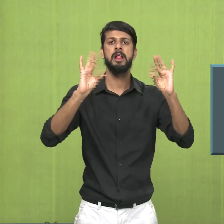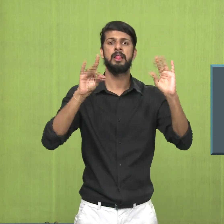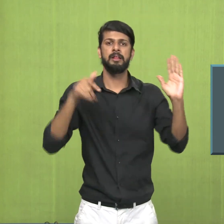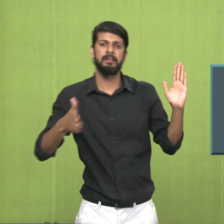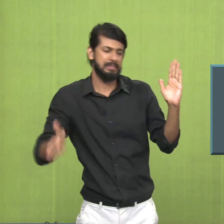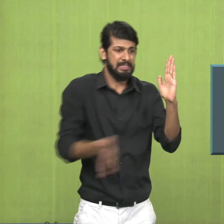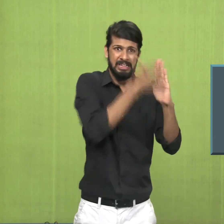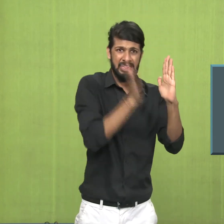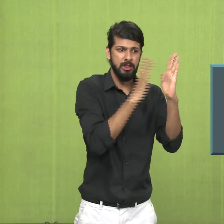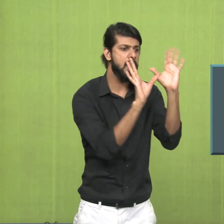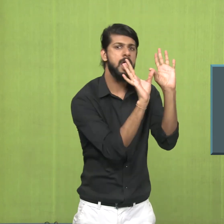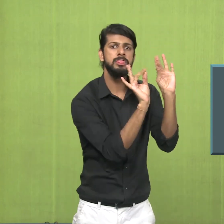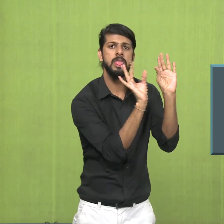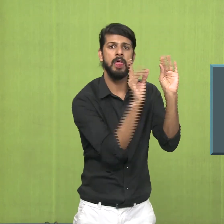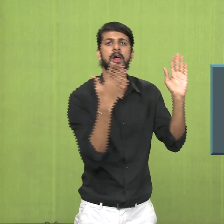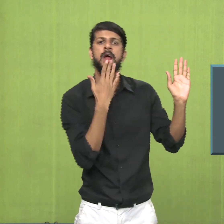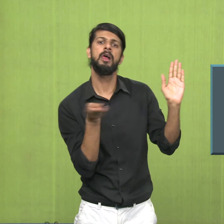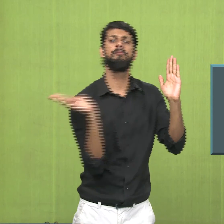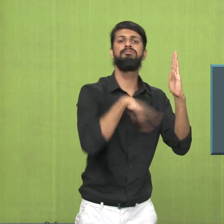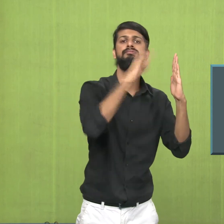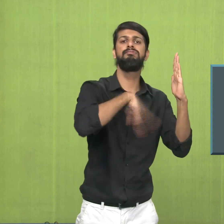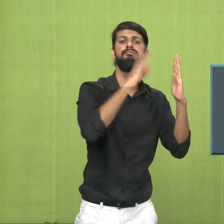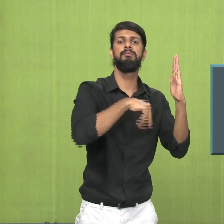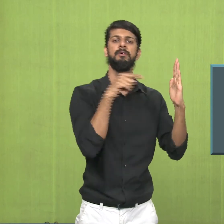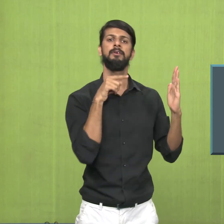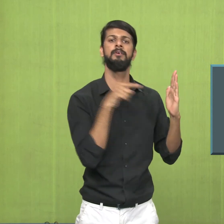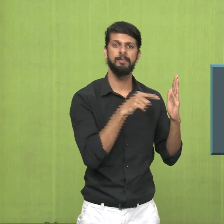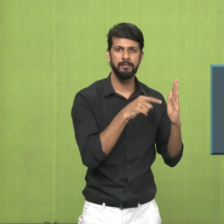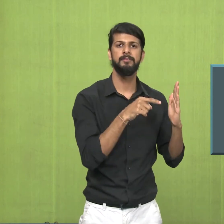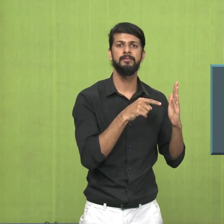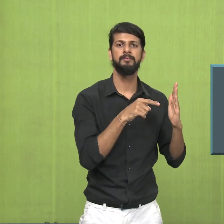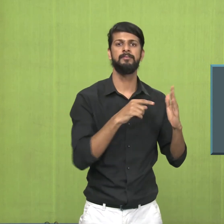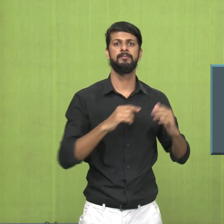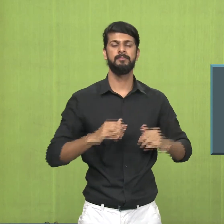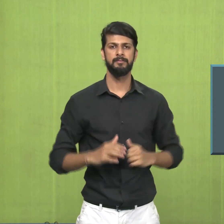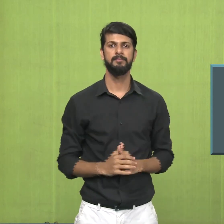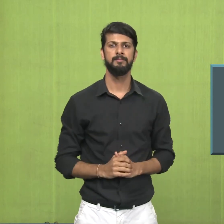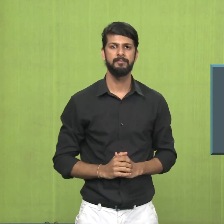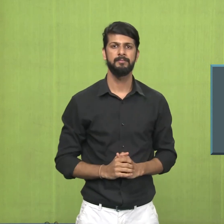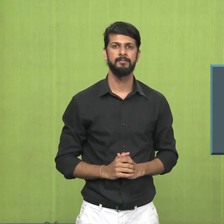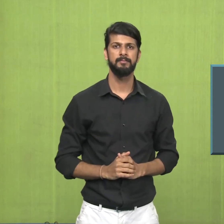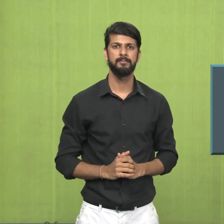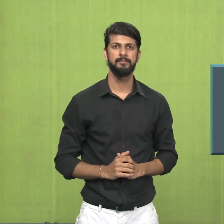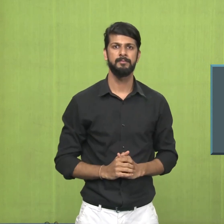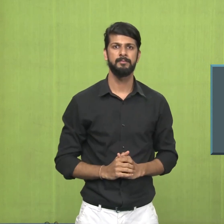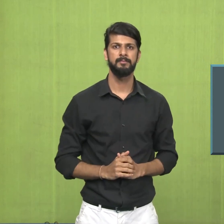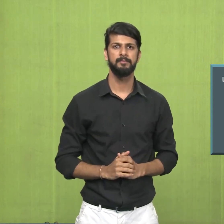This is a painting in watercolor on wet plaster on a wall or ceiling.